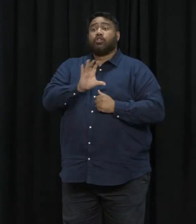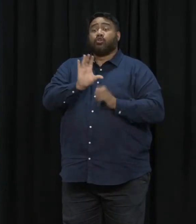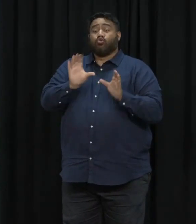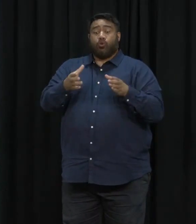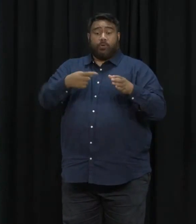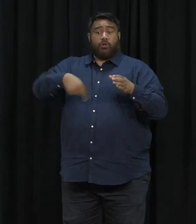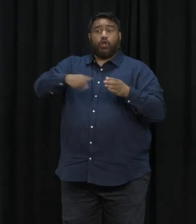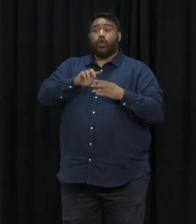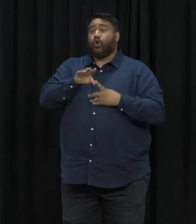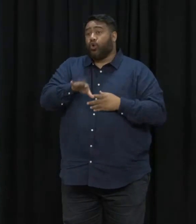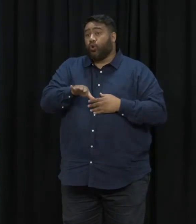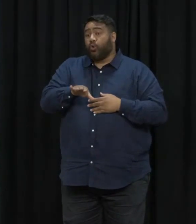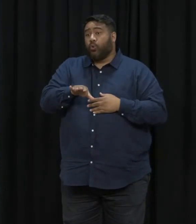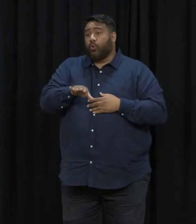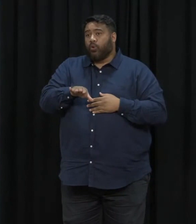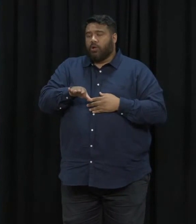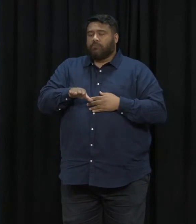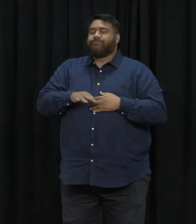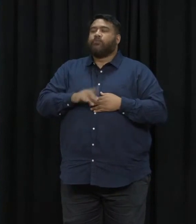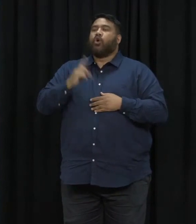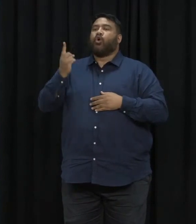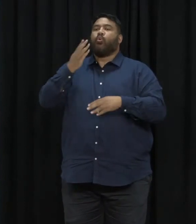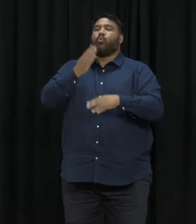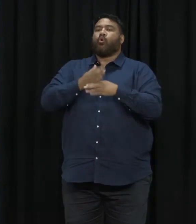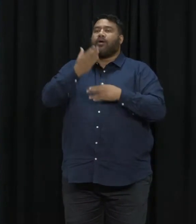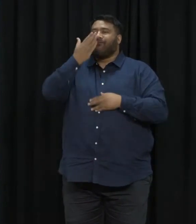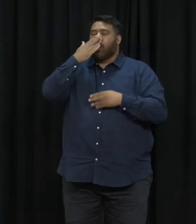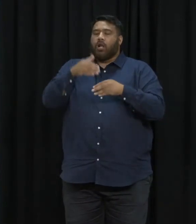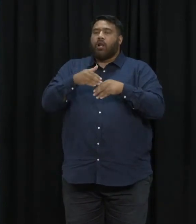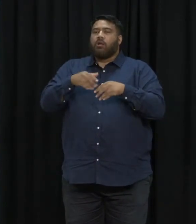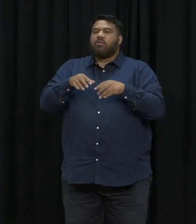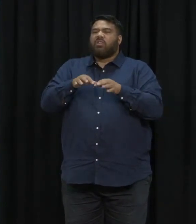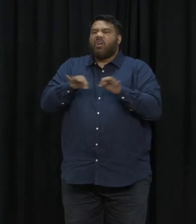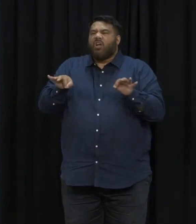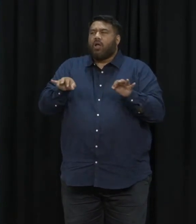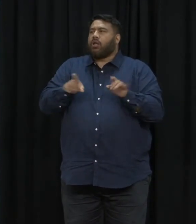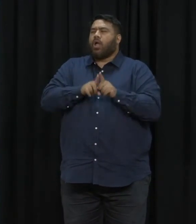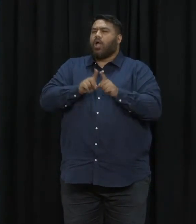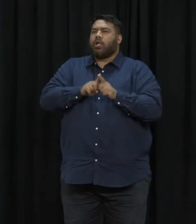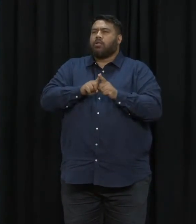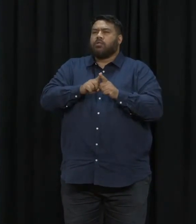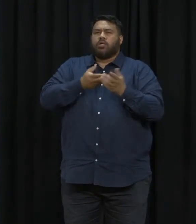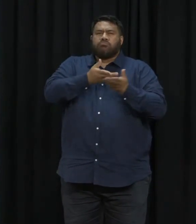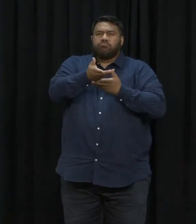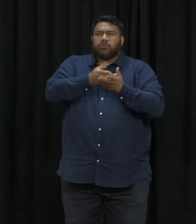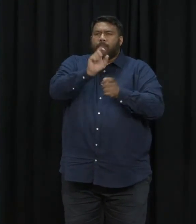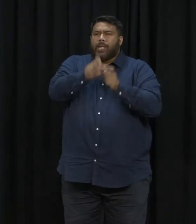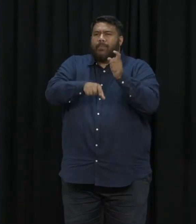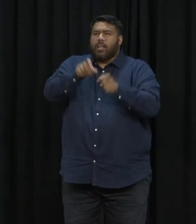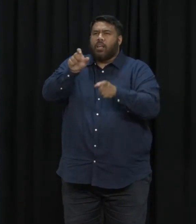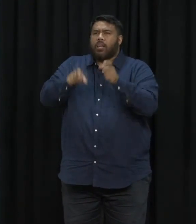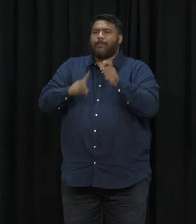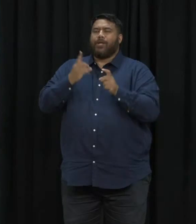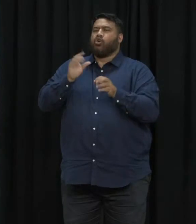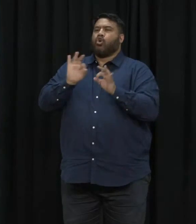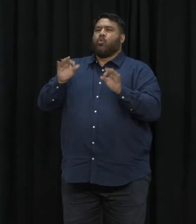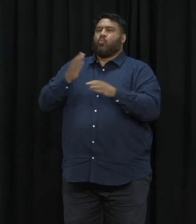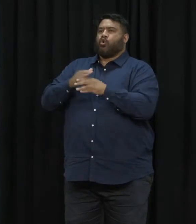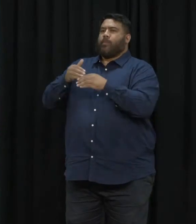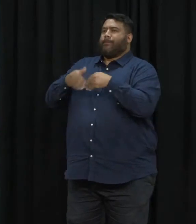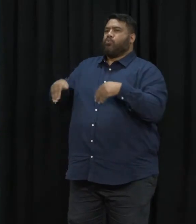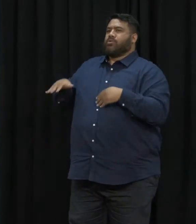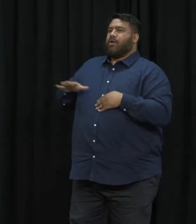families will be frontline non-border health workers, those who will potentially be exposed to COVID